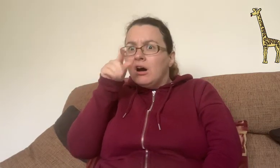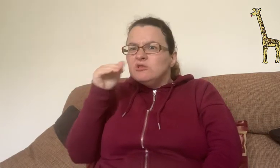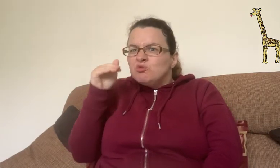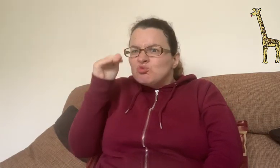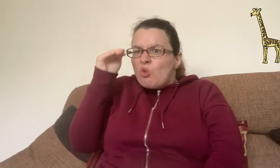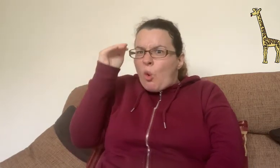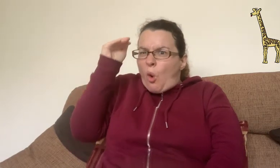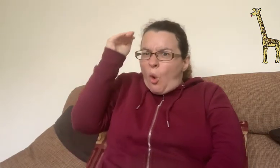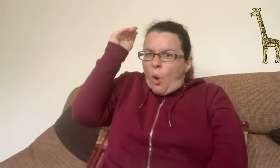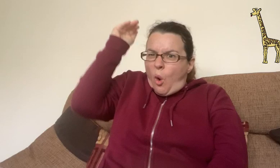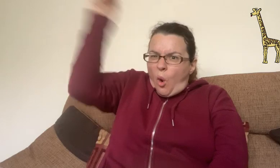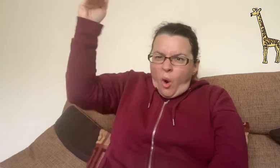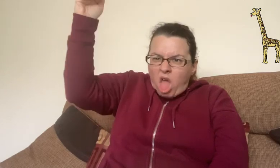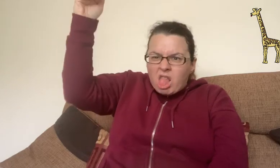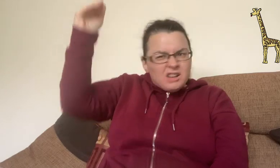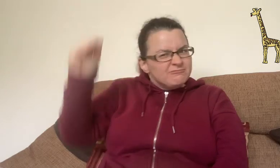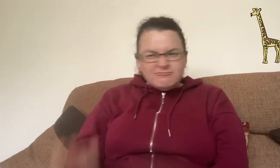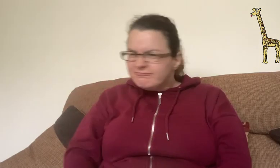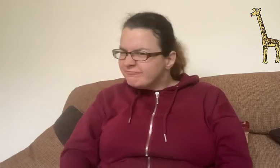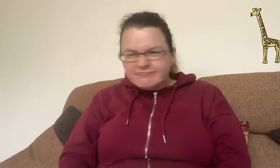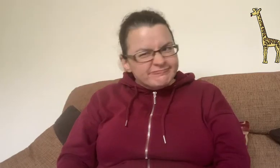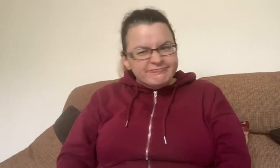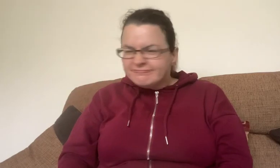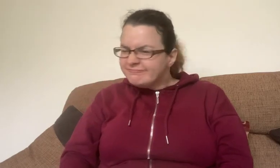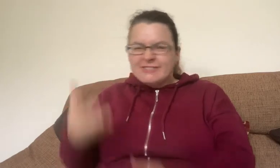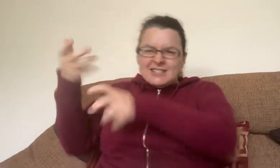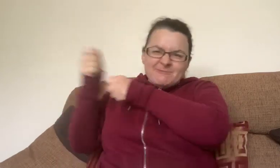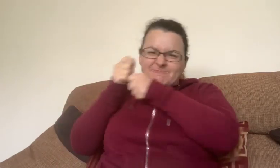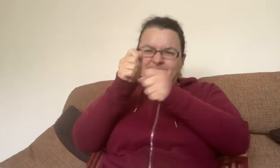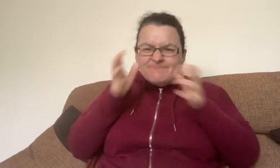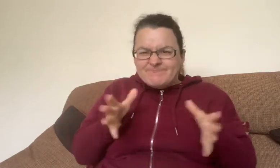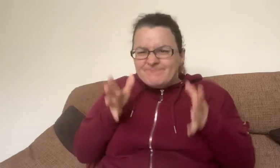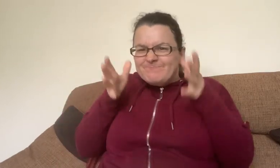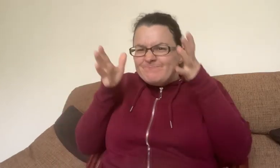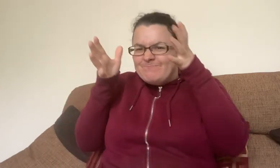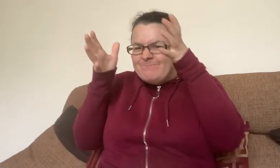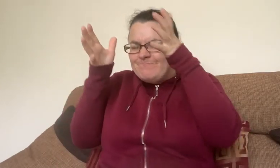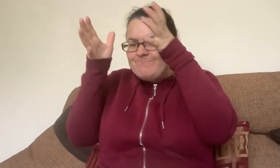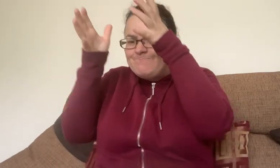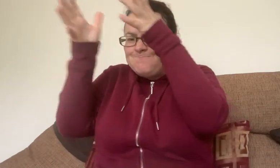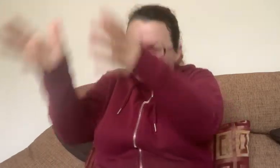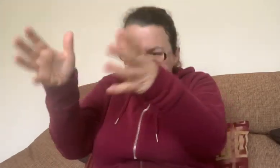He was too tall. I sent him back.